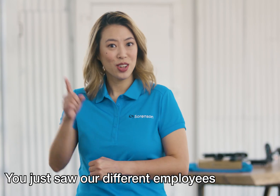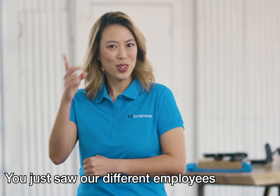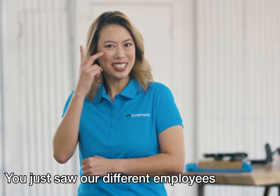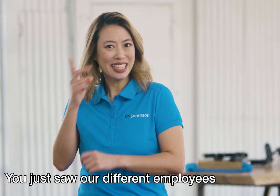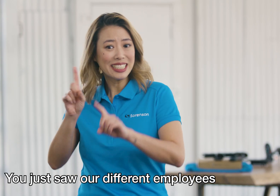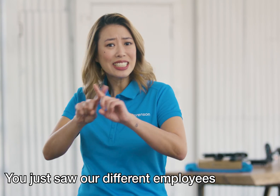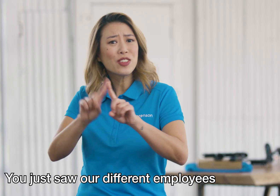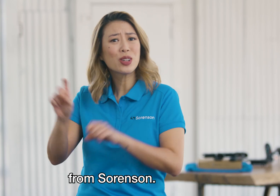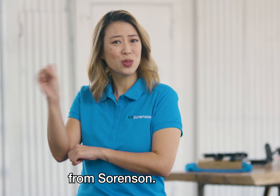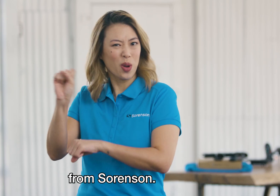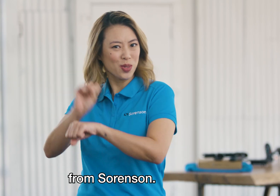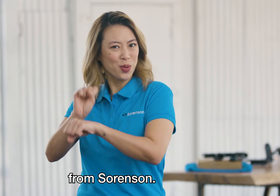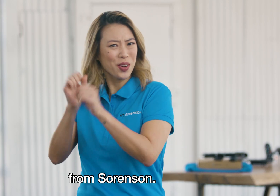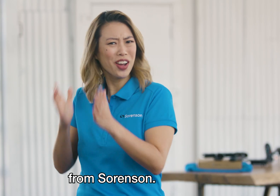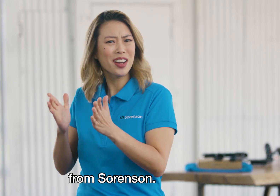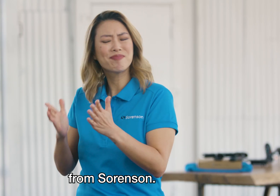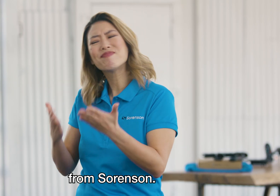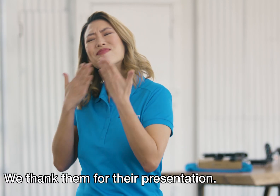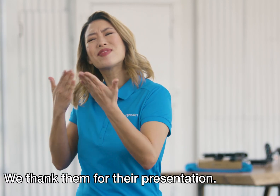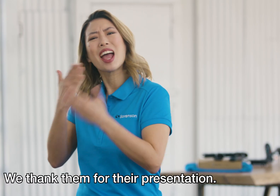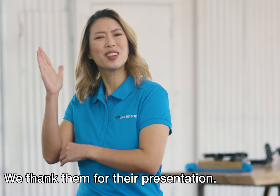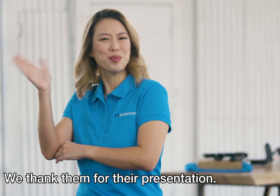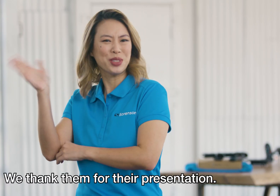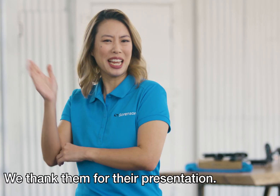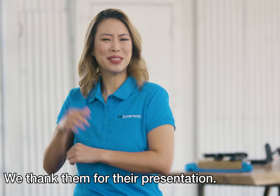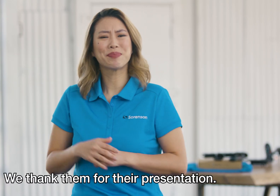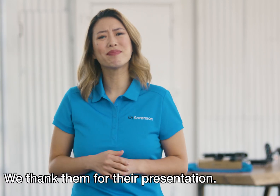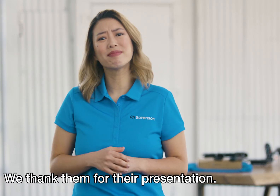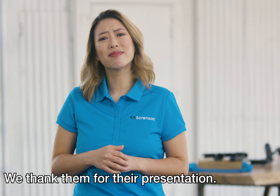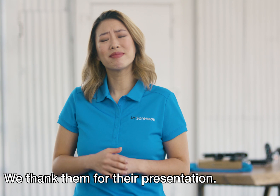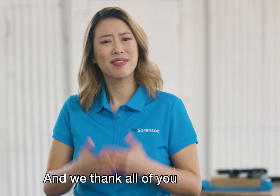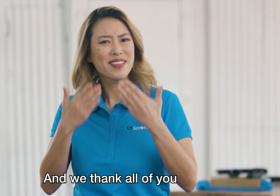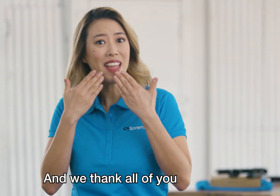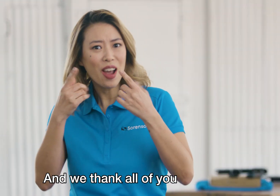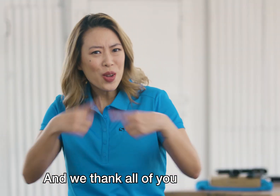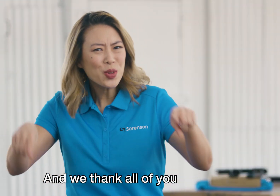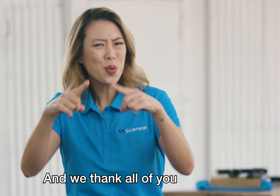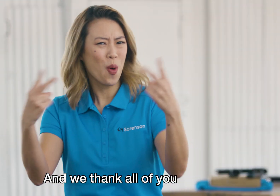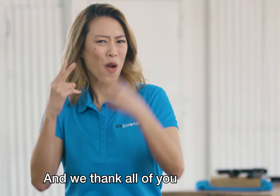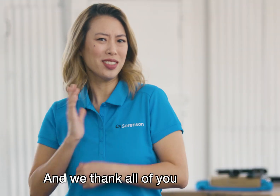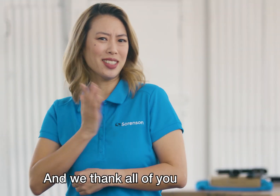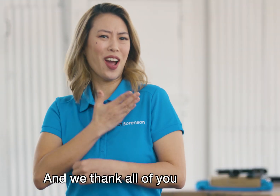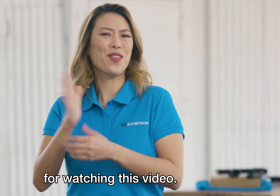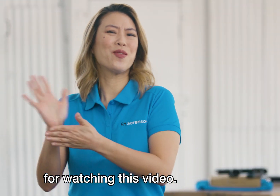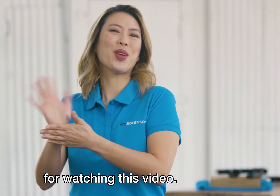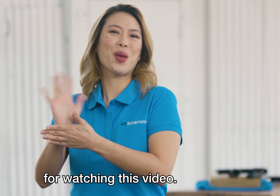You just saw our different employees from Sorenson. We thank them for their presentation, and we thank all of you for watching this